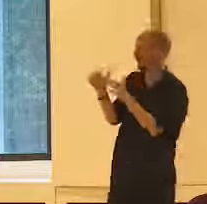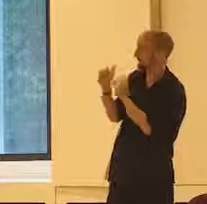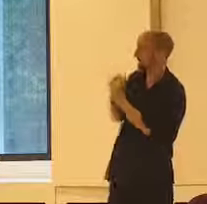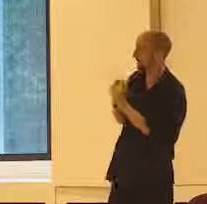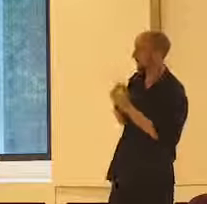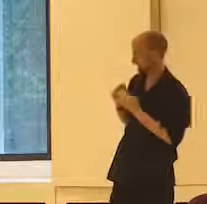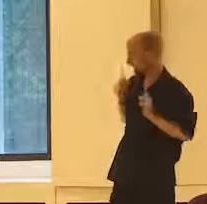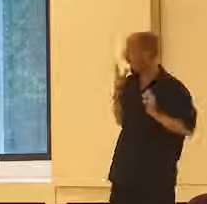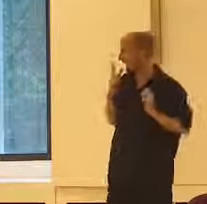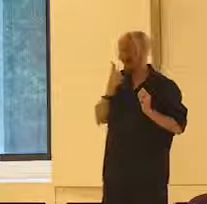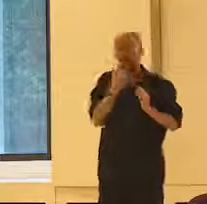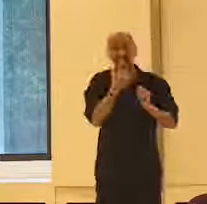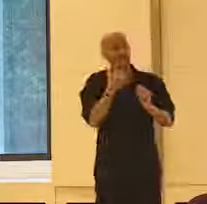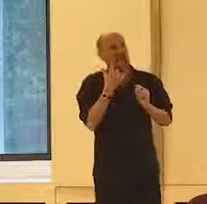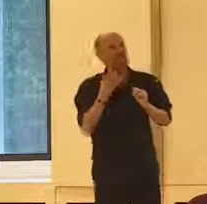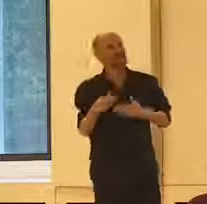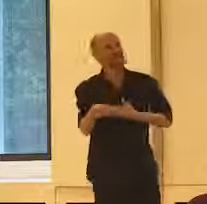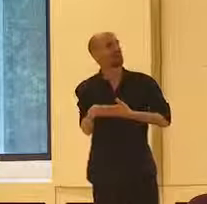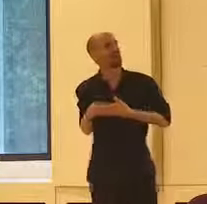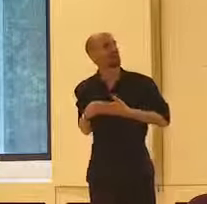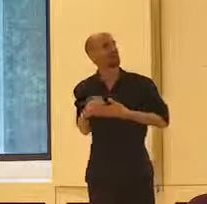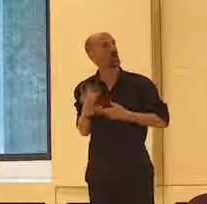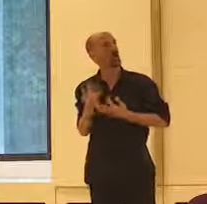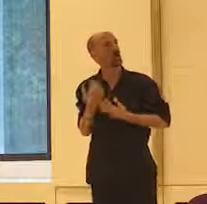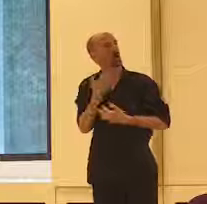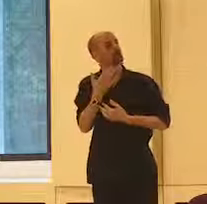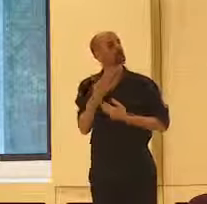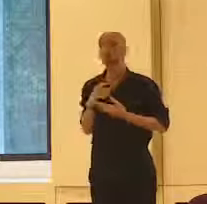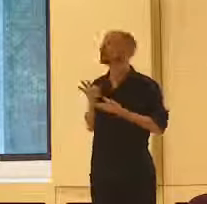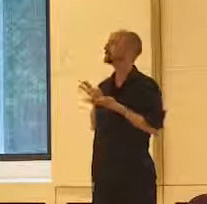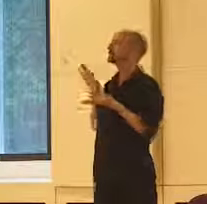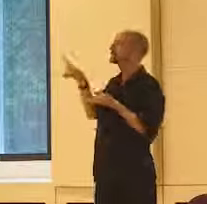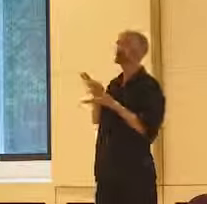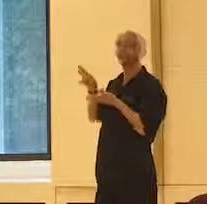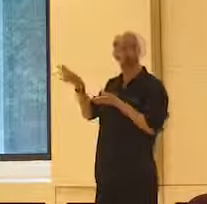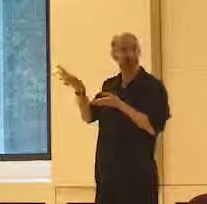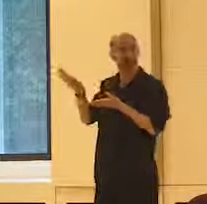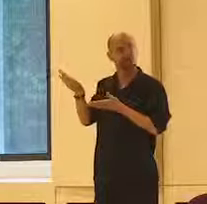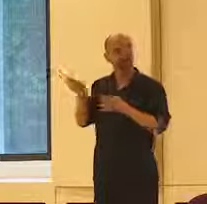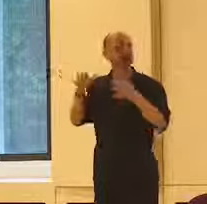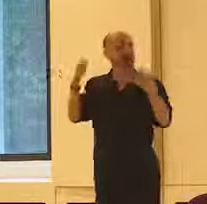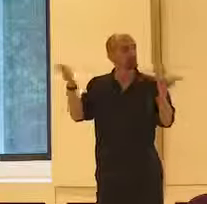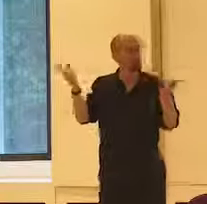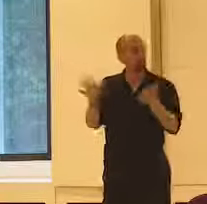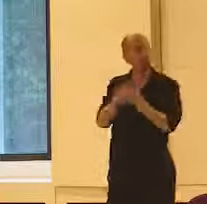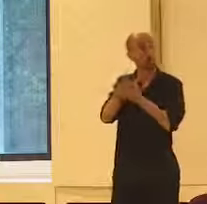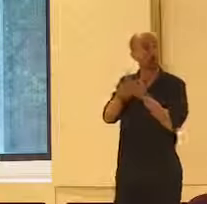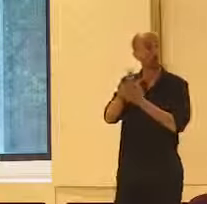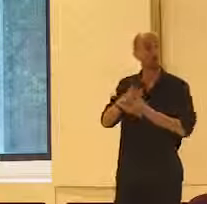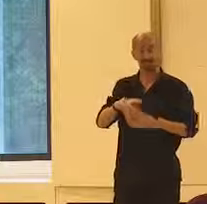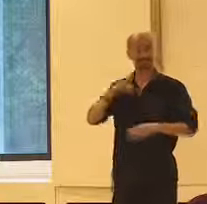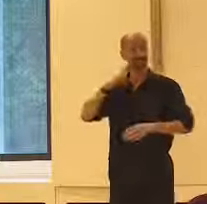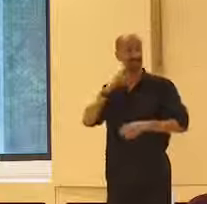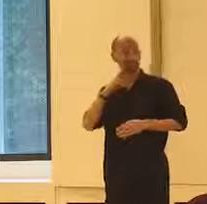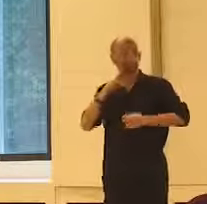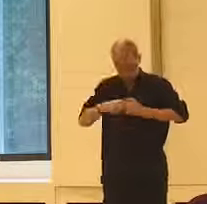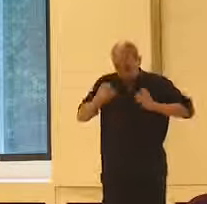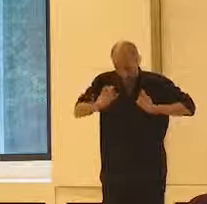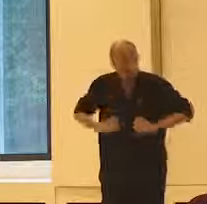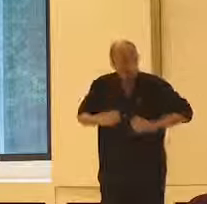have made with the interpreting agency. But really, they agreed something that they could afford,